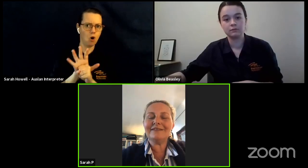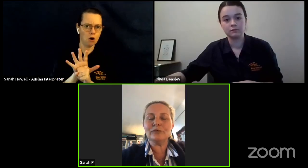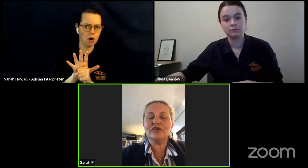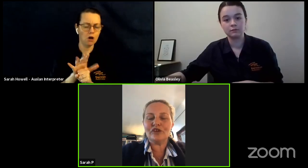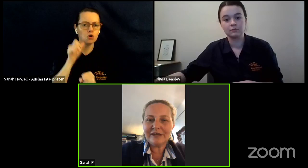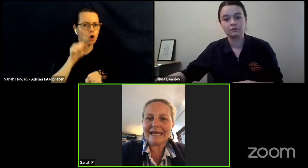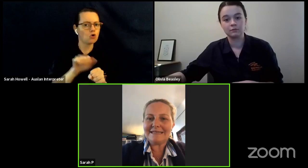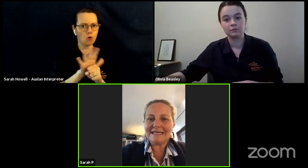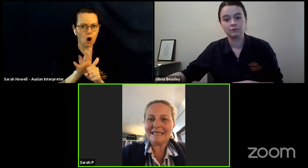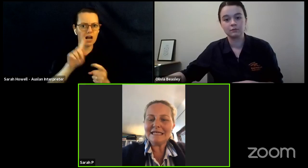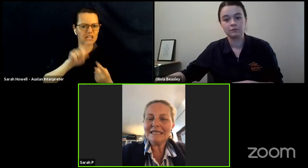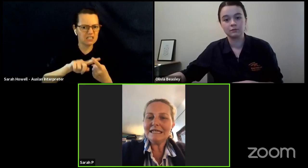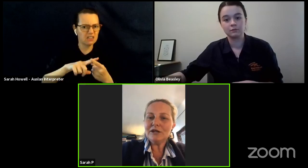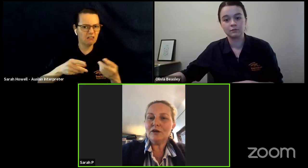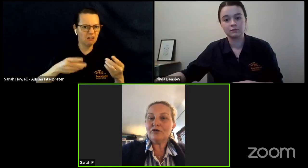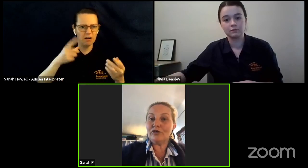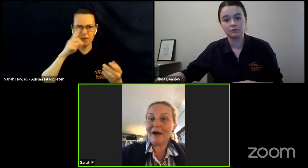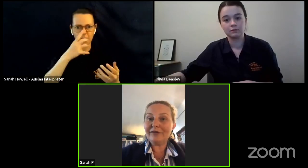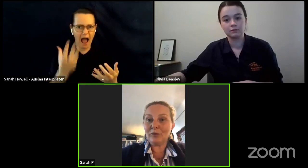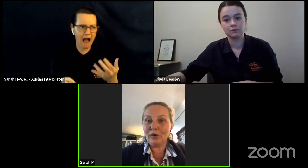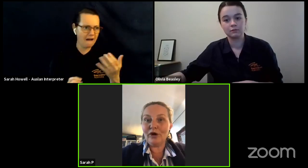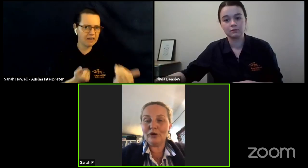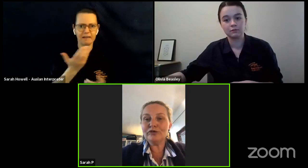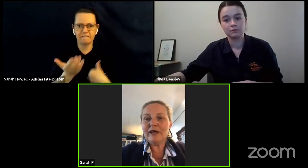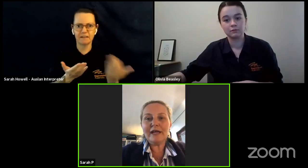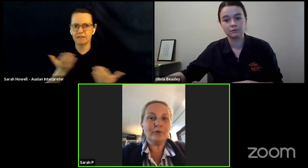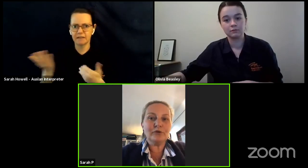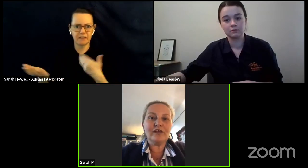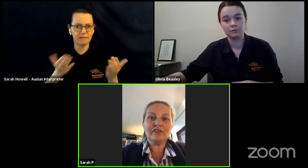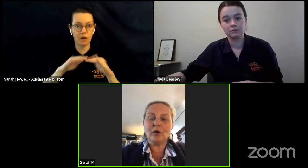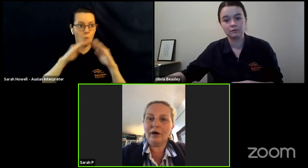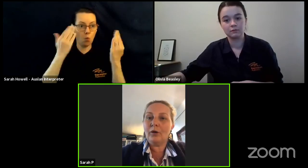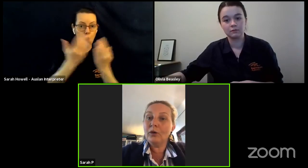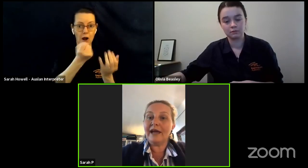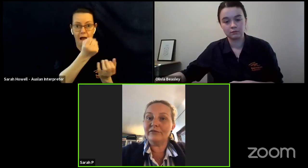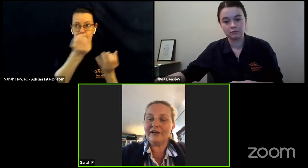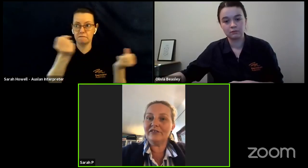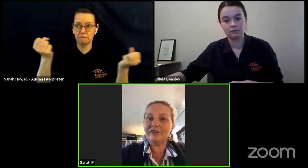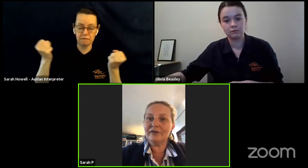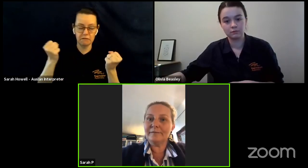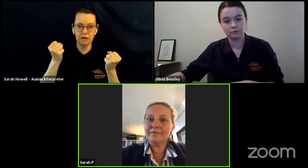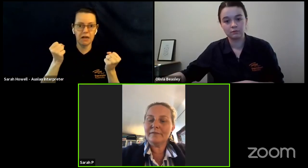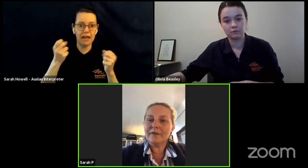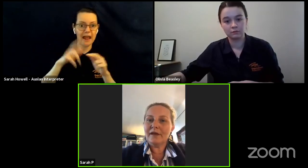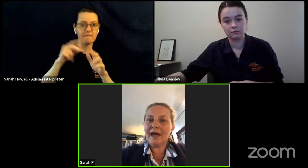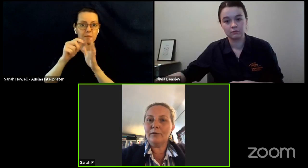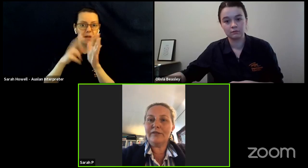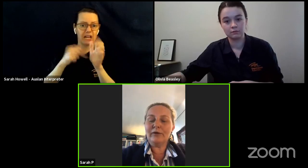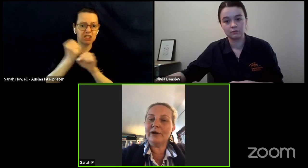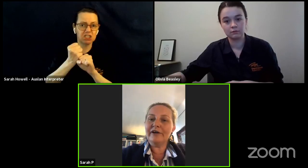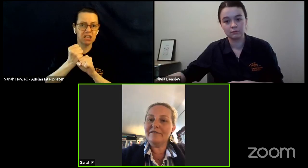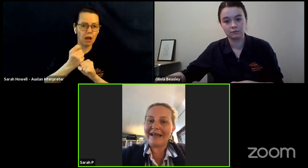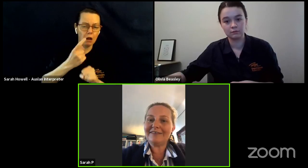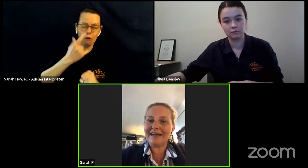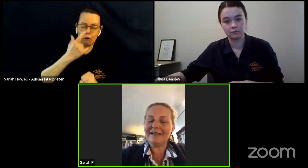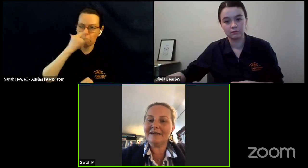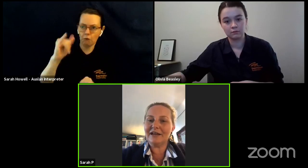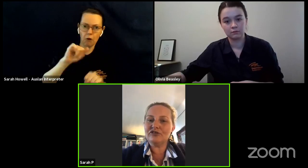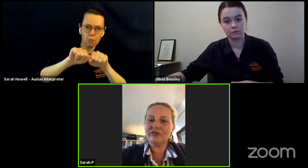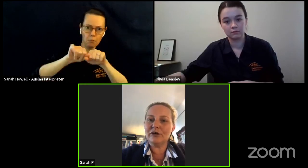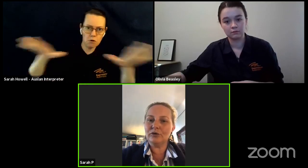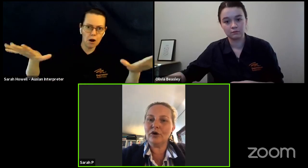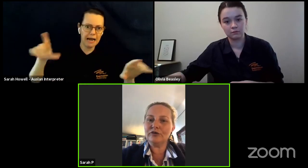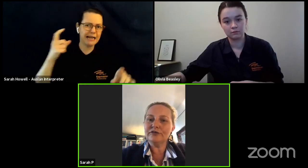COVID-19 is still circulating throughout the world, it puts us all at risk, whether we're in a